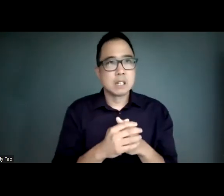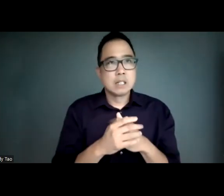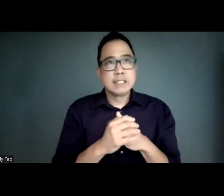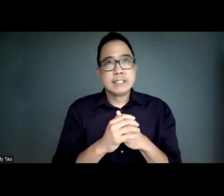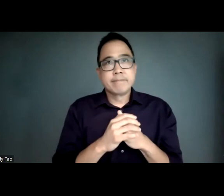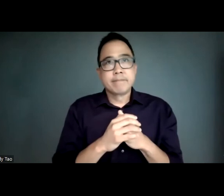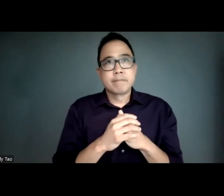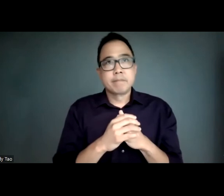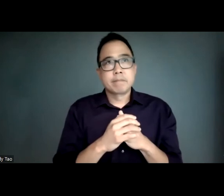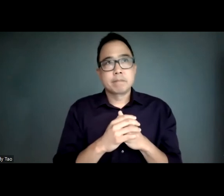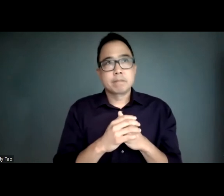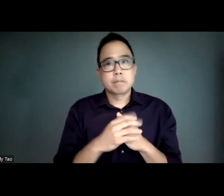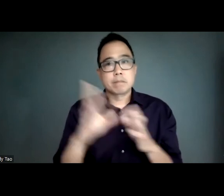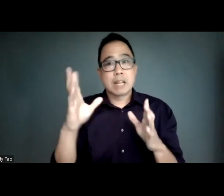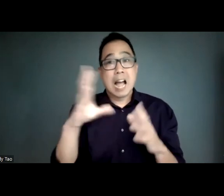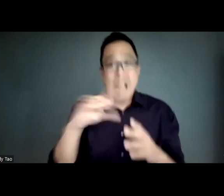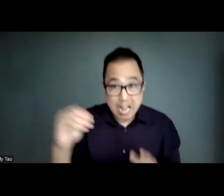as our foundation.